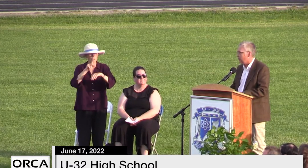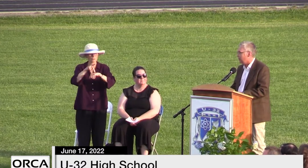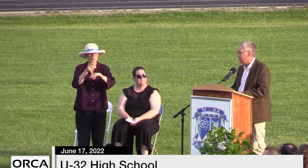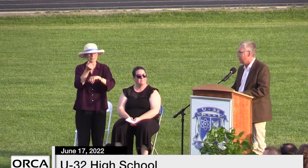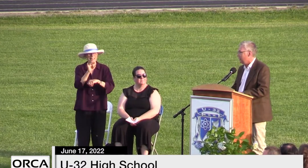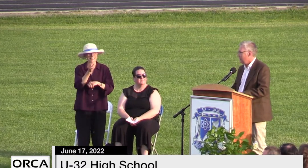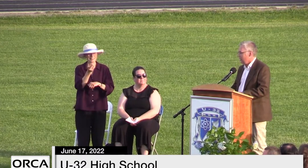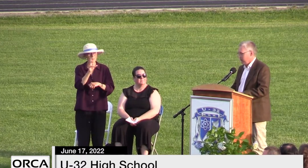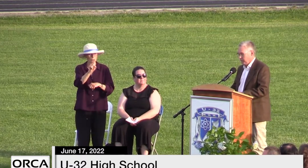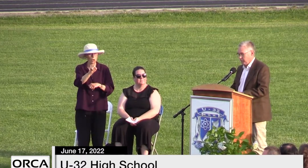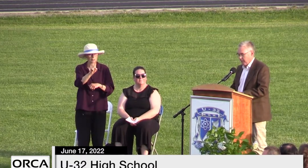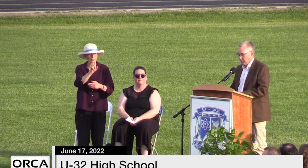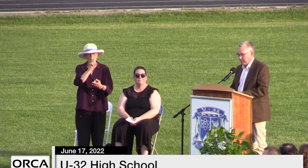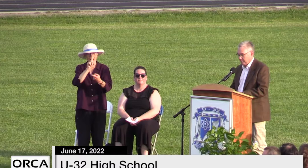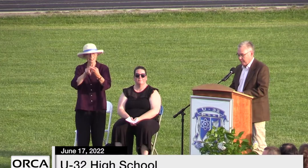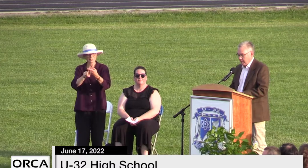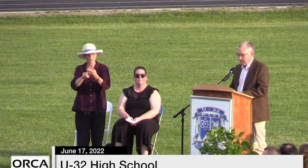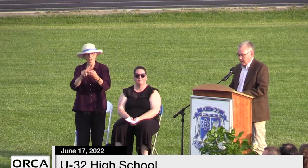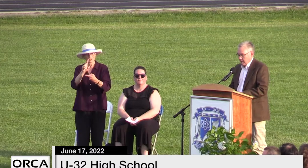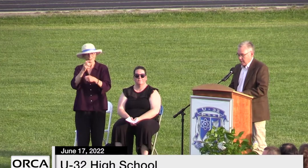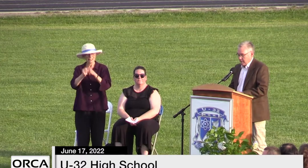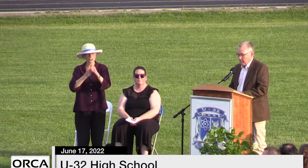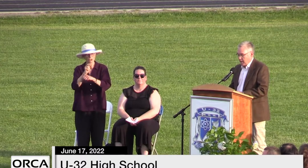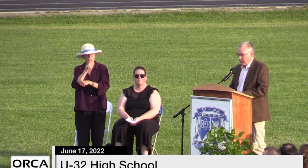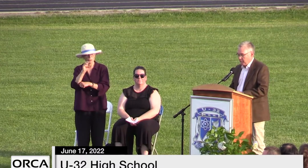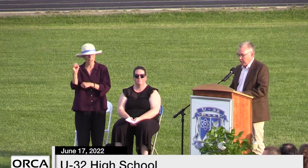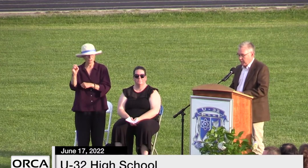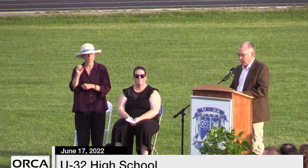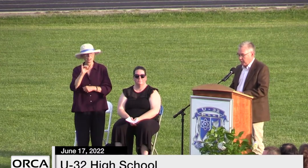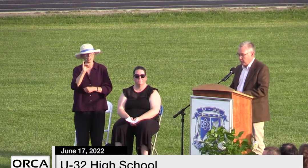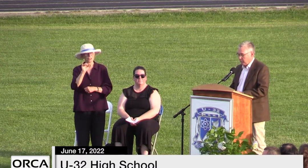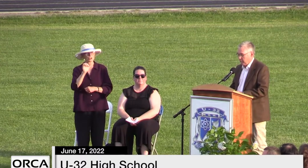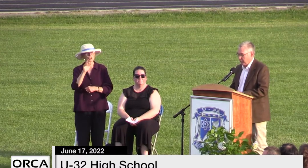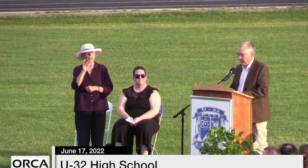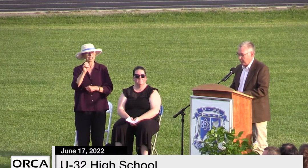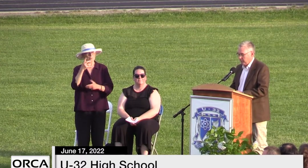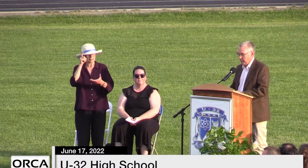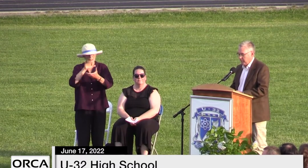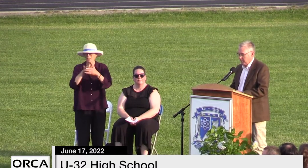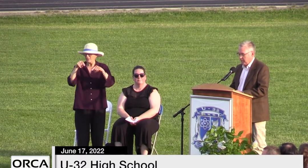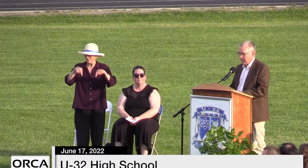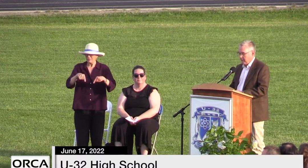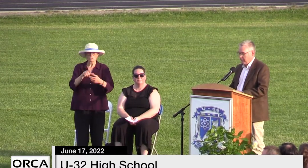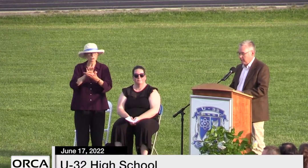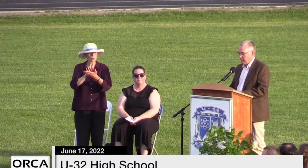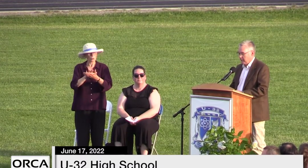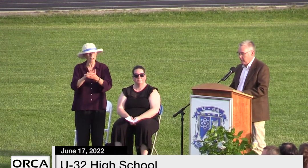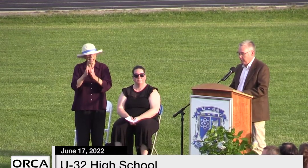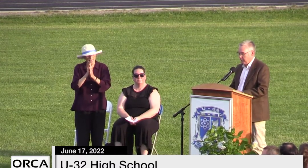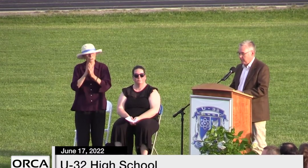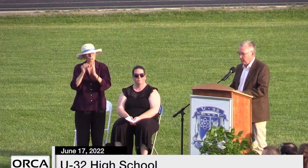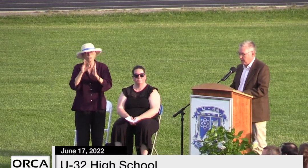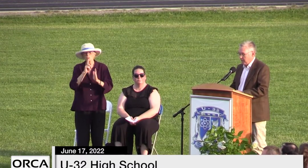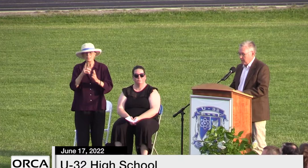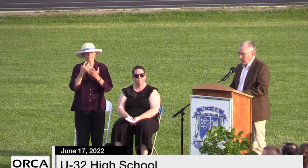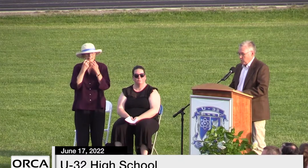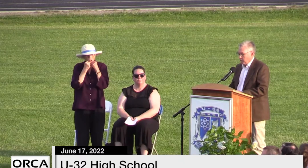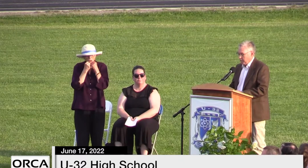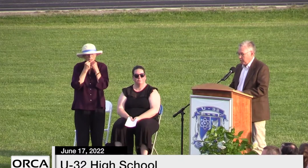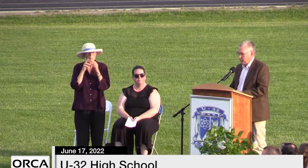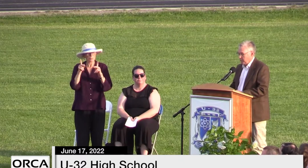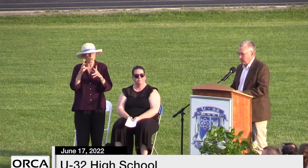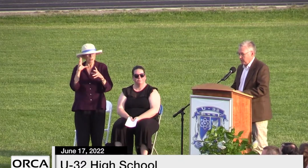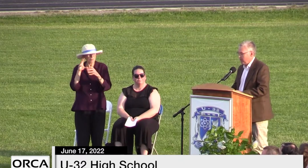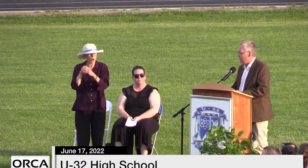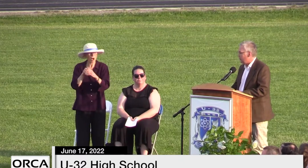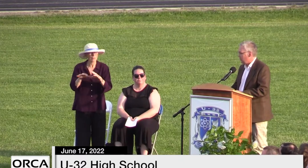doors first opened until 2000. Jackie believed that this school called on its students to be caring, involved people,